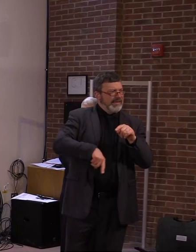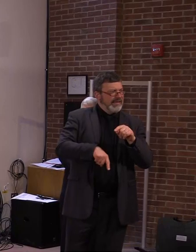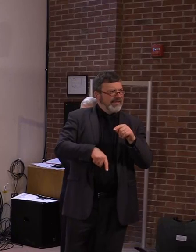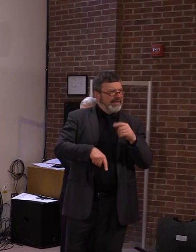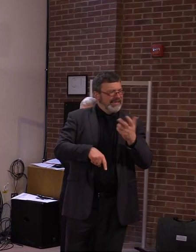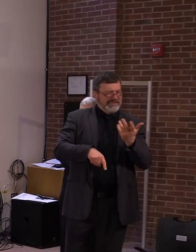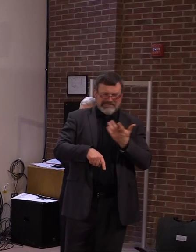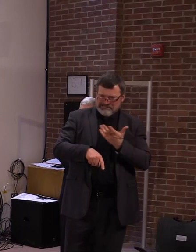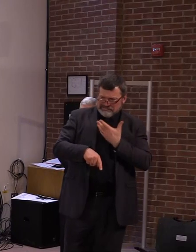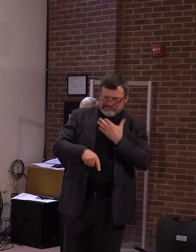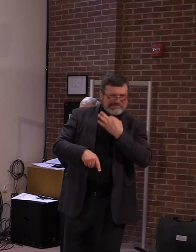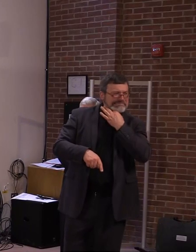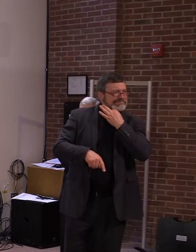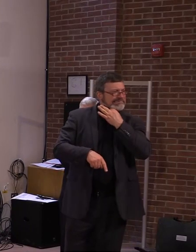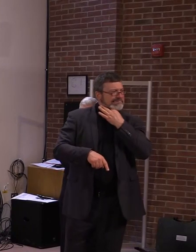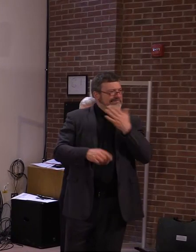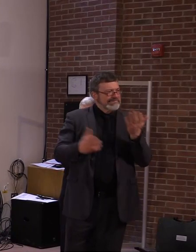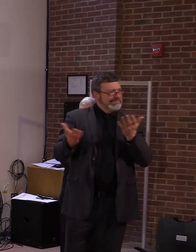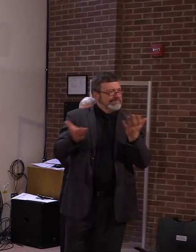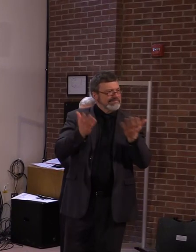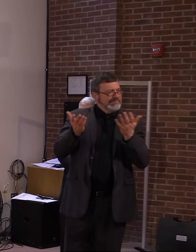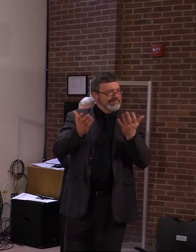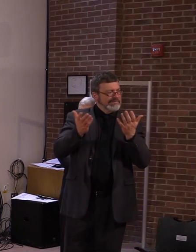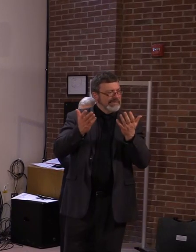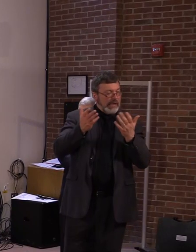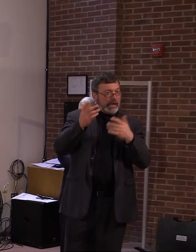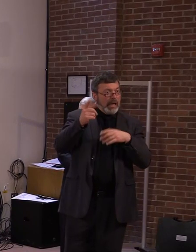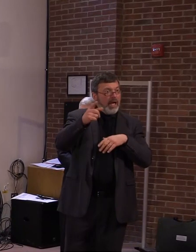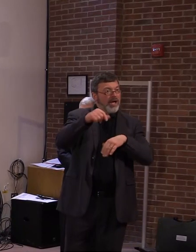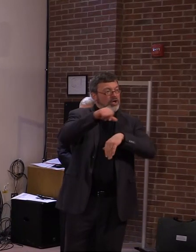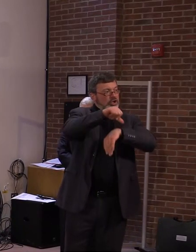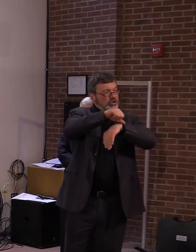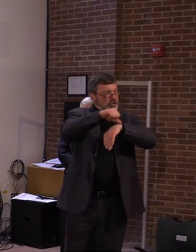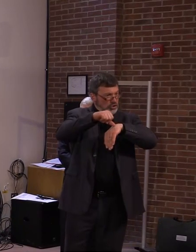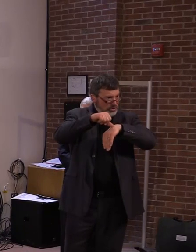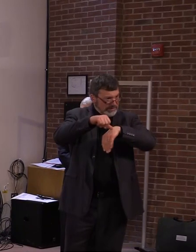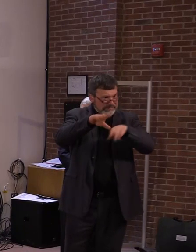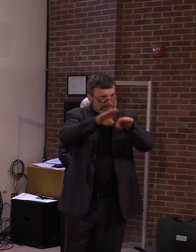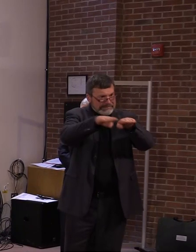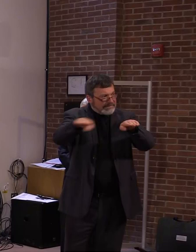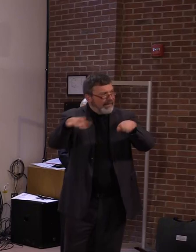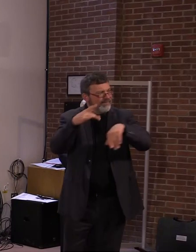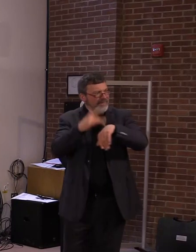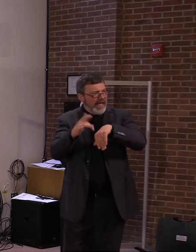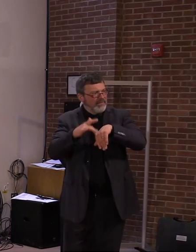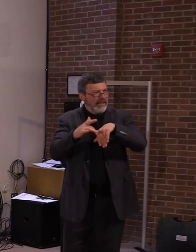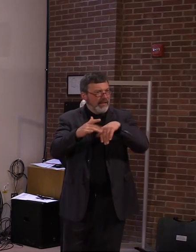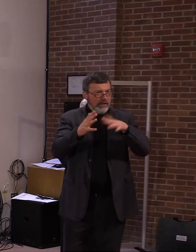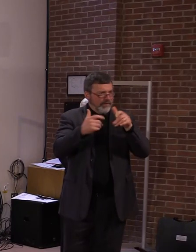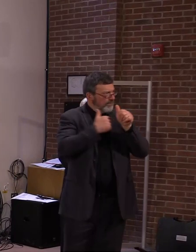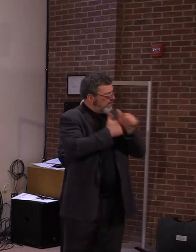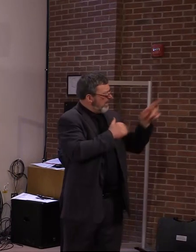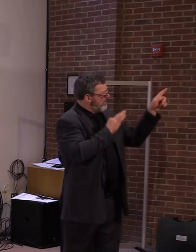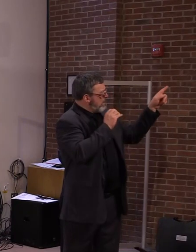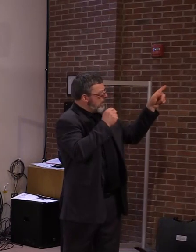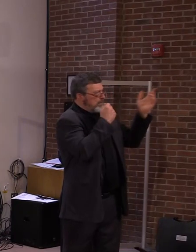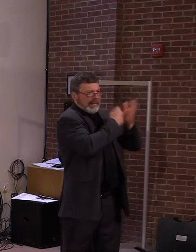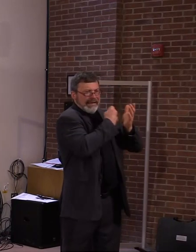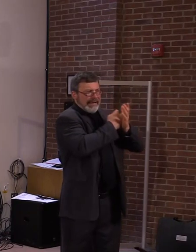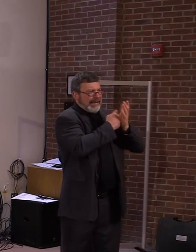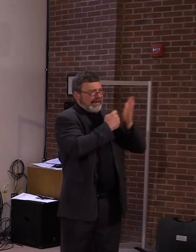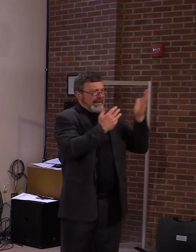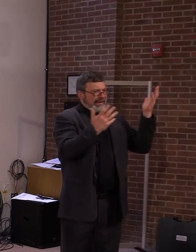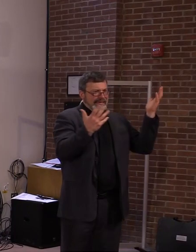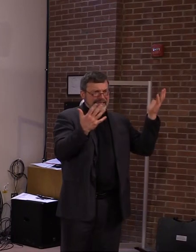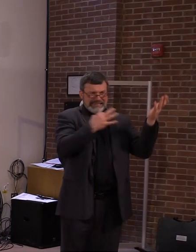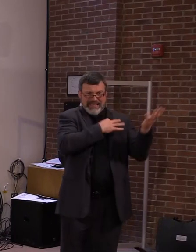surge beds, and we're asking FEMA for hospital workers and medical workers,